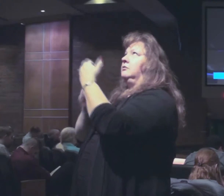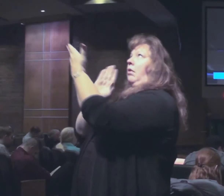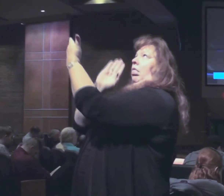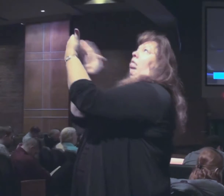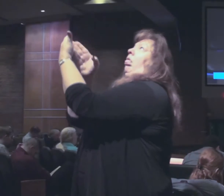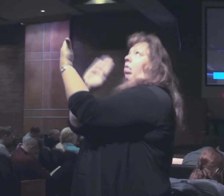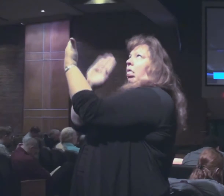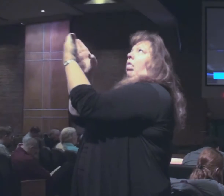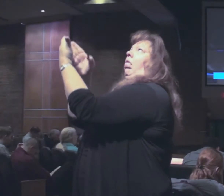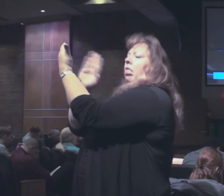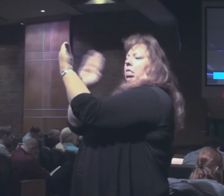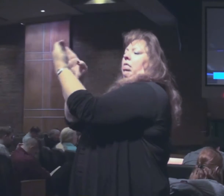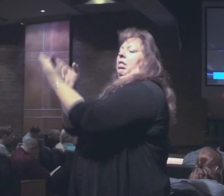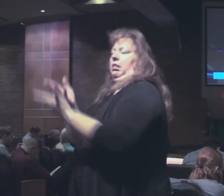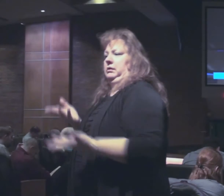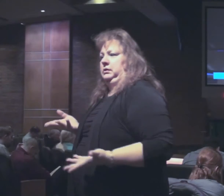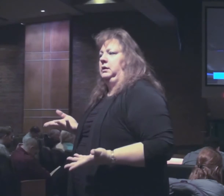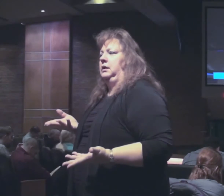against Him.